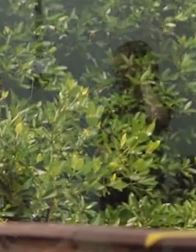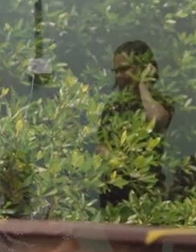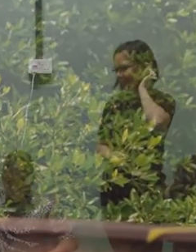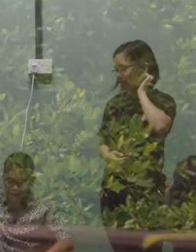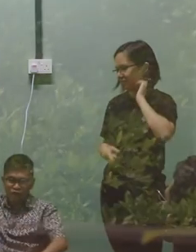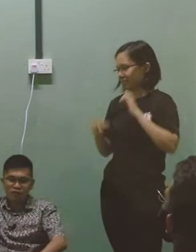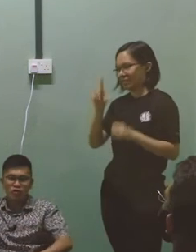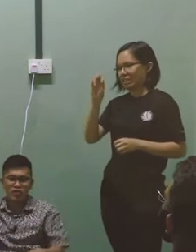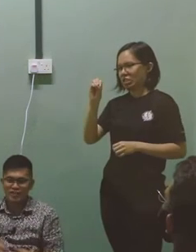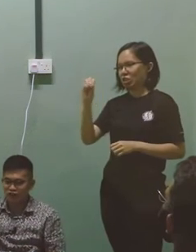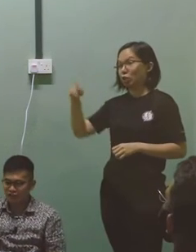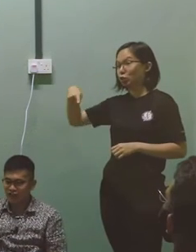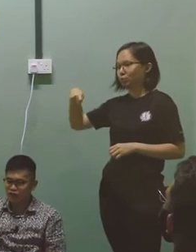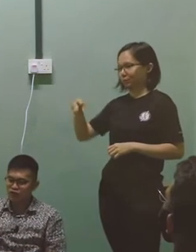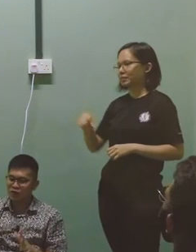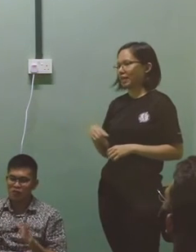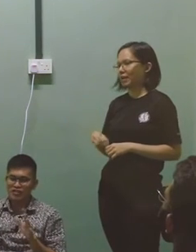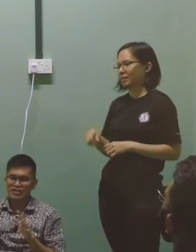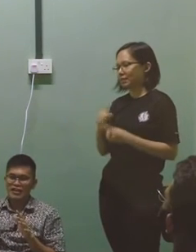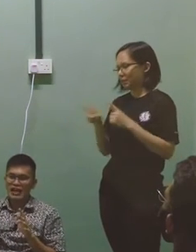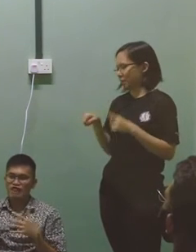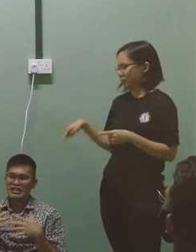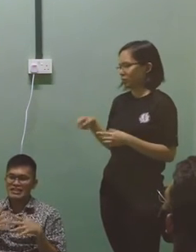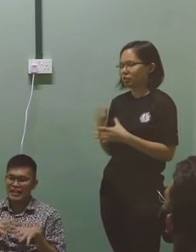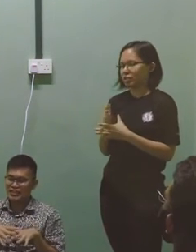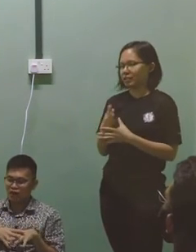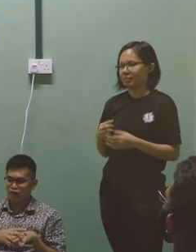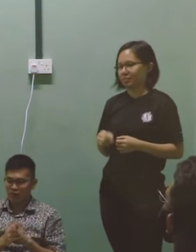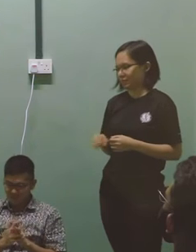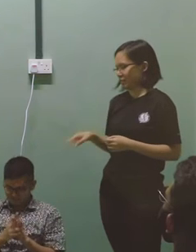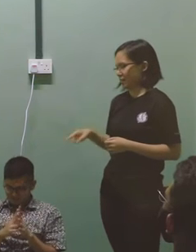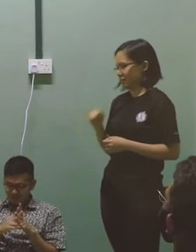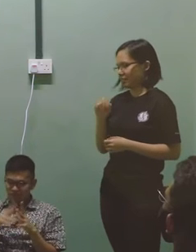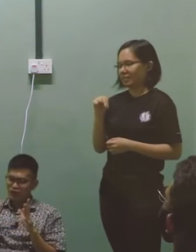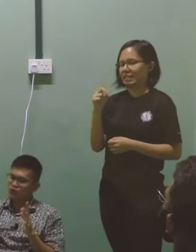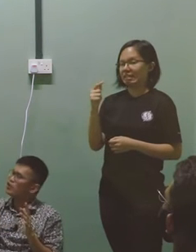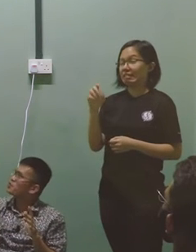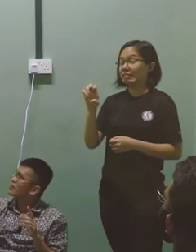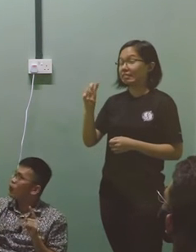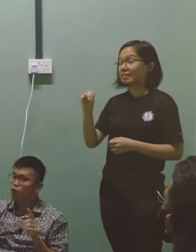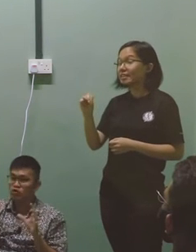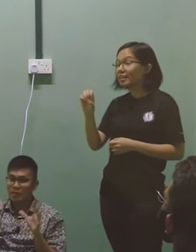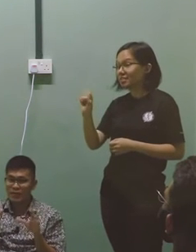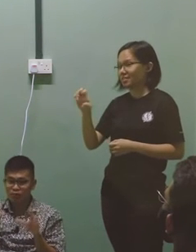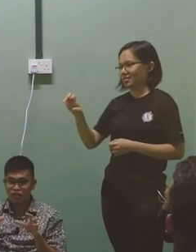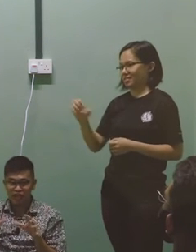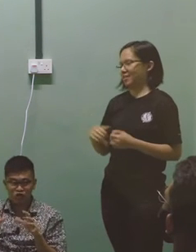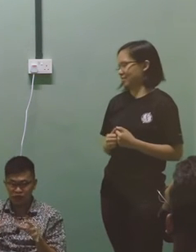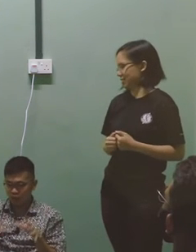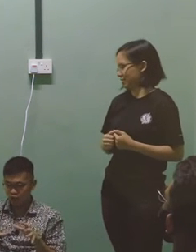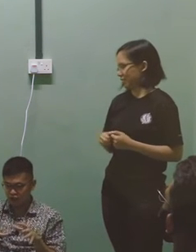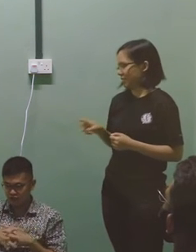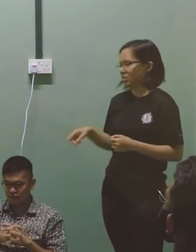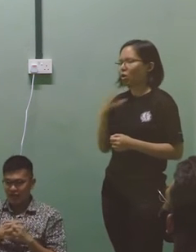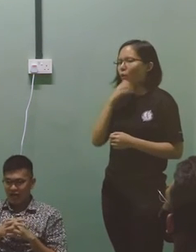Okay, it's gonna loop again. Feel free to watch as I talk. Okay, so this one was a really intense scenario for me. So this was at the old main bridge at